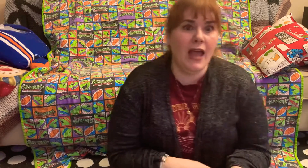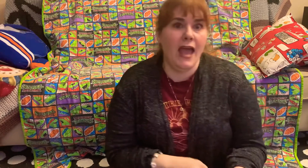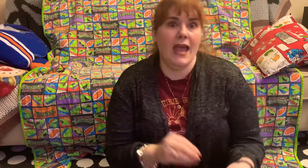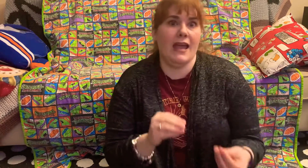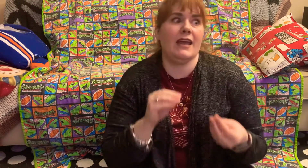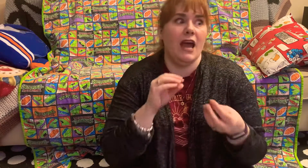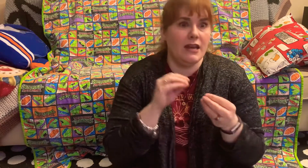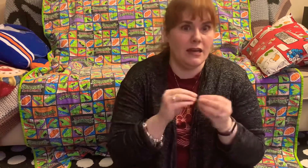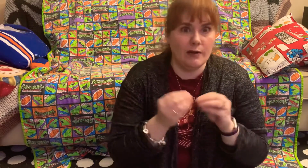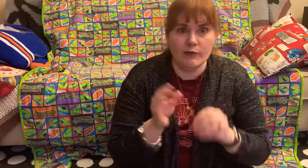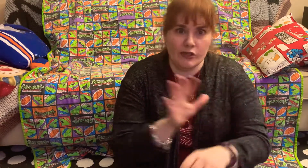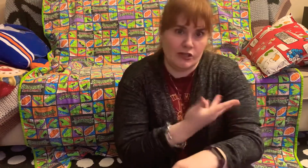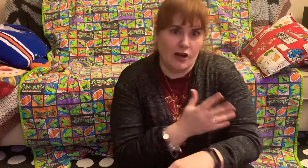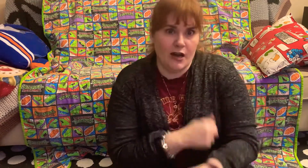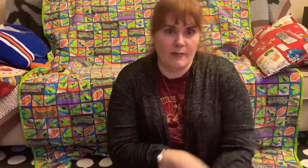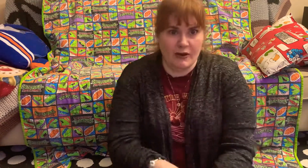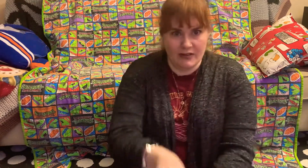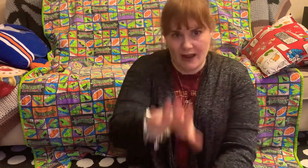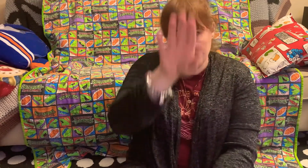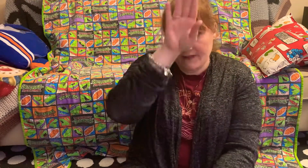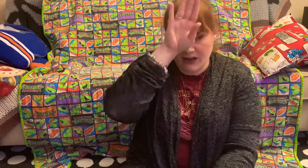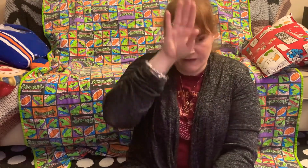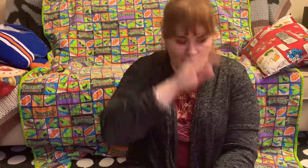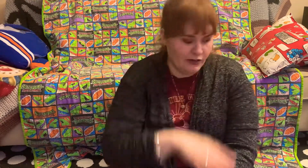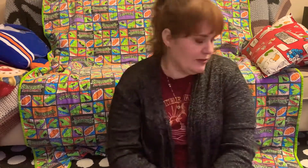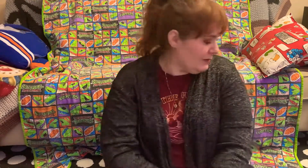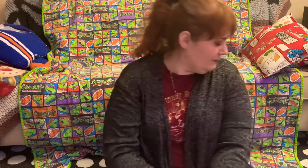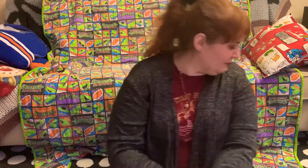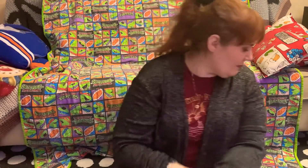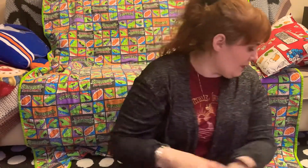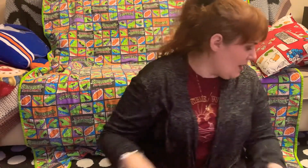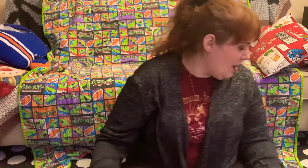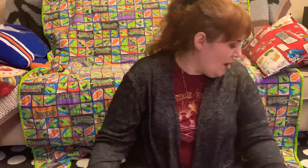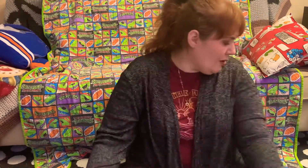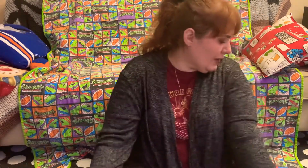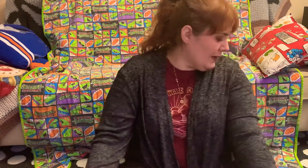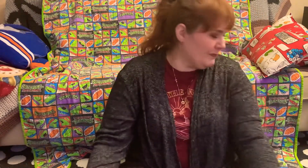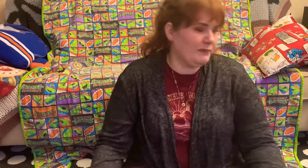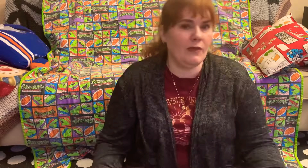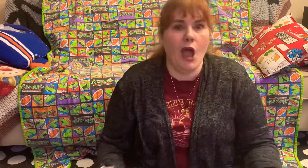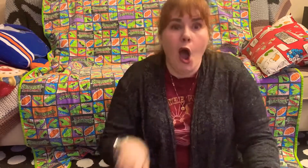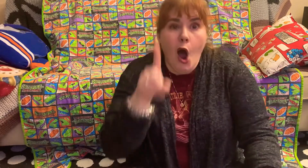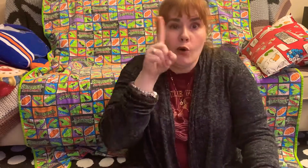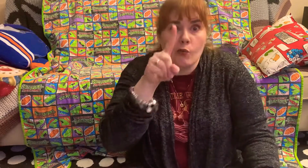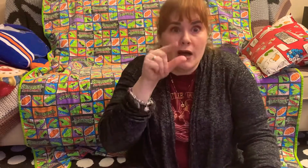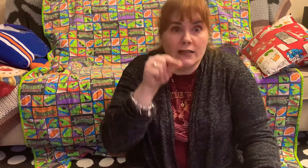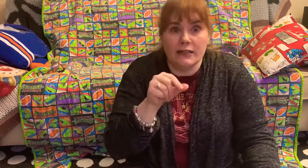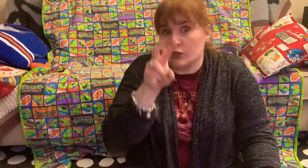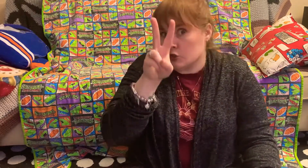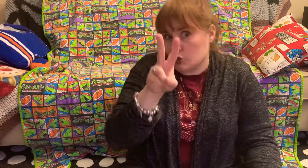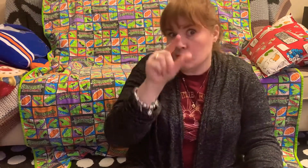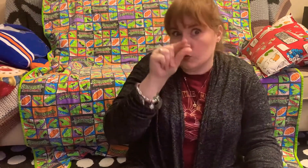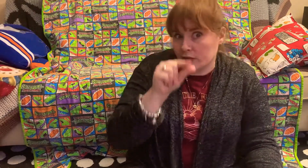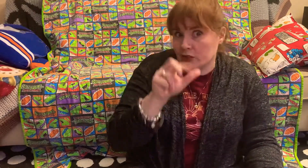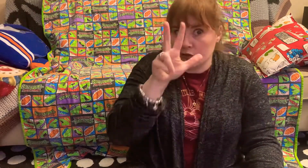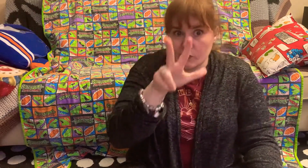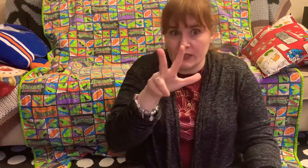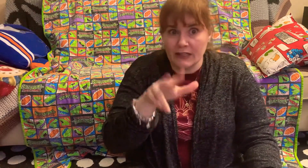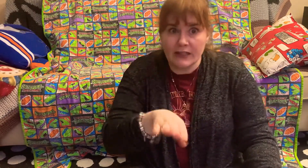a number song about firefighters. Okay. One little, two little, three little